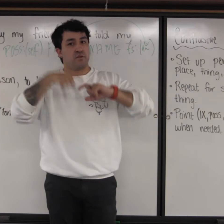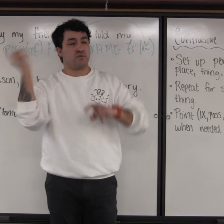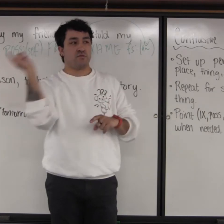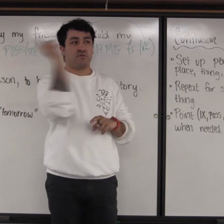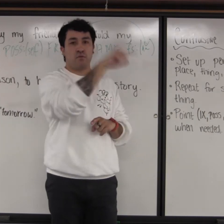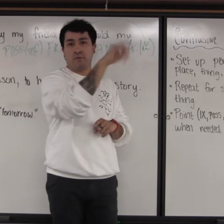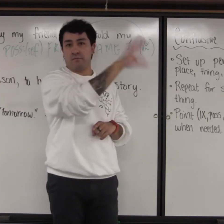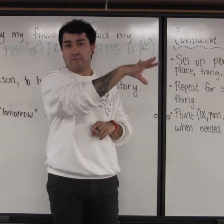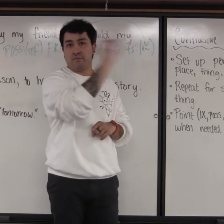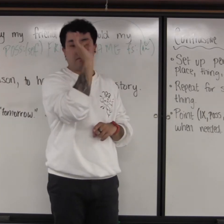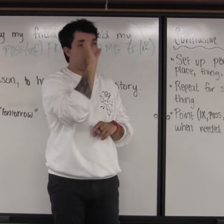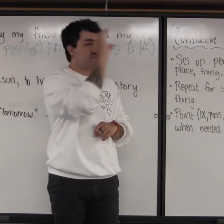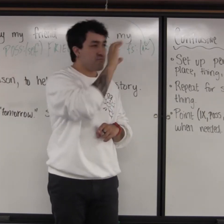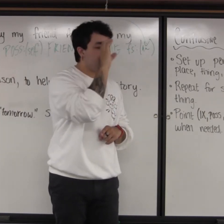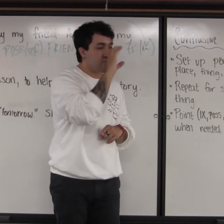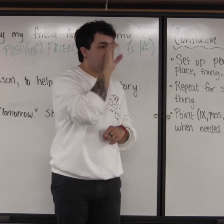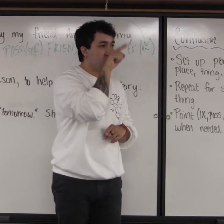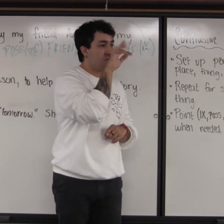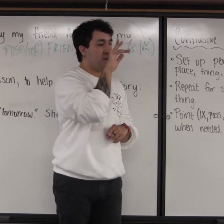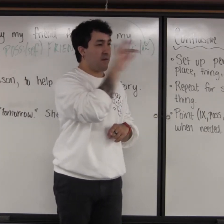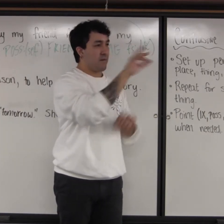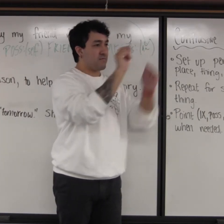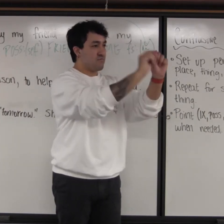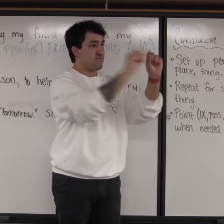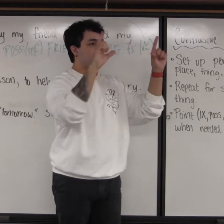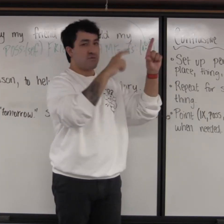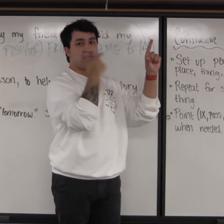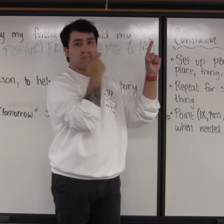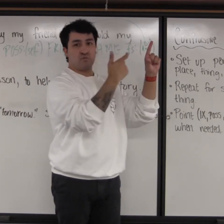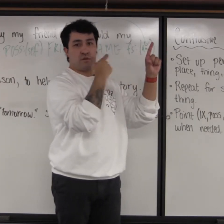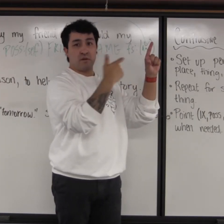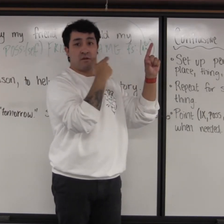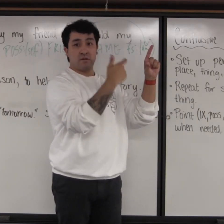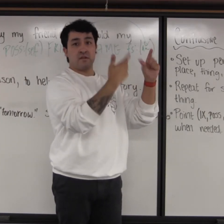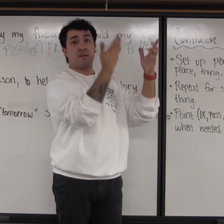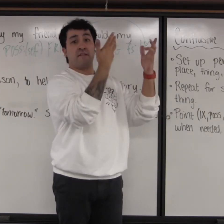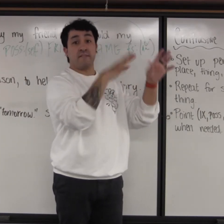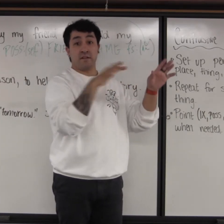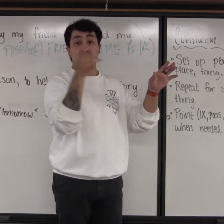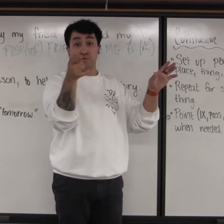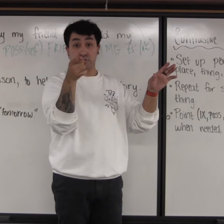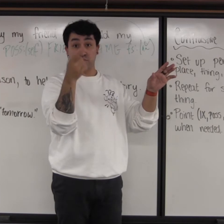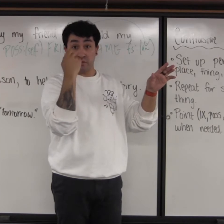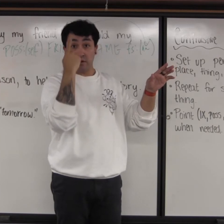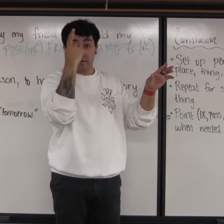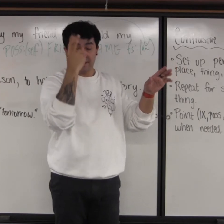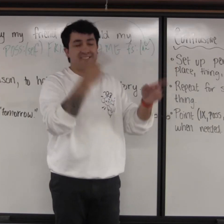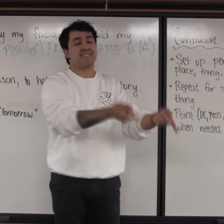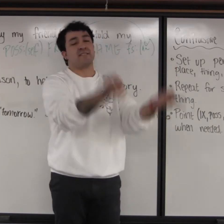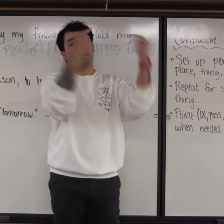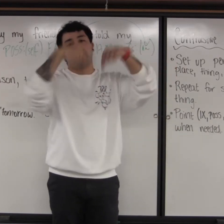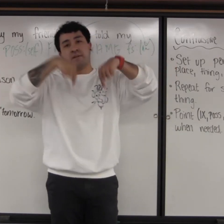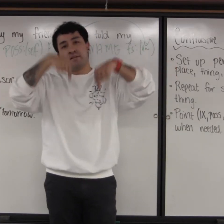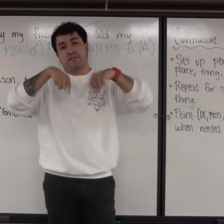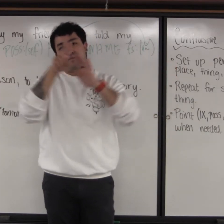structure, what are you talking about? It's probably best to pause this video, go find the contrastive structure grammar videos, watch those. And then once